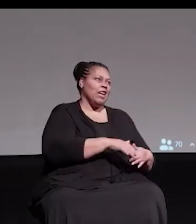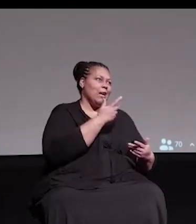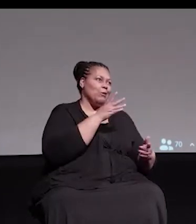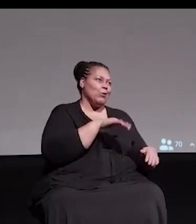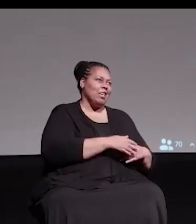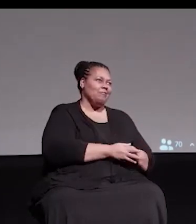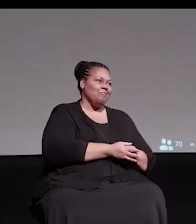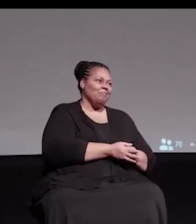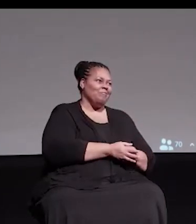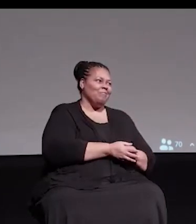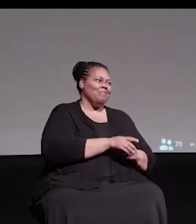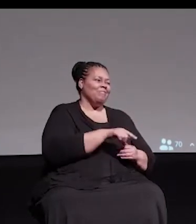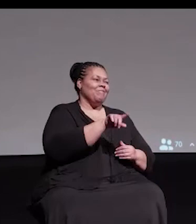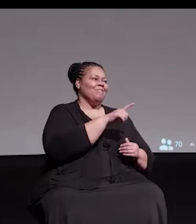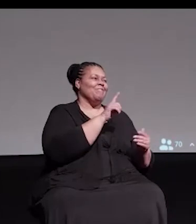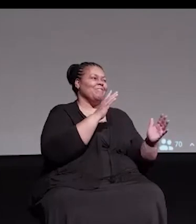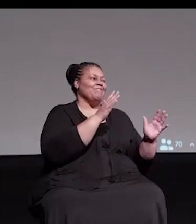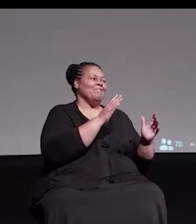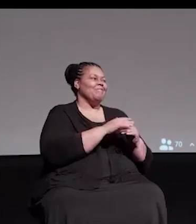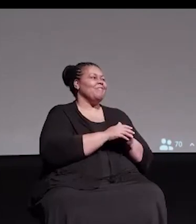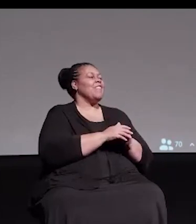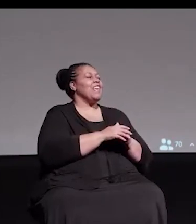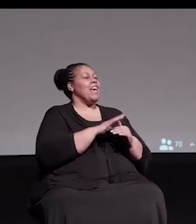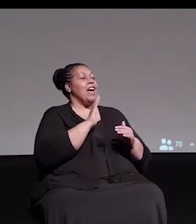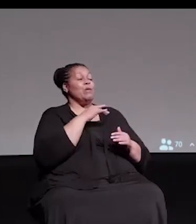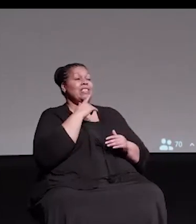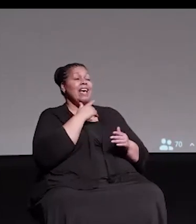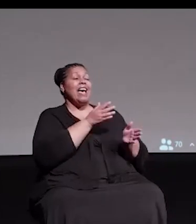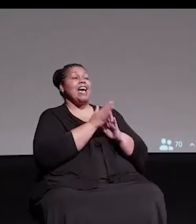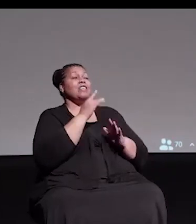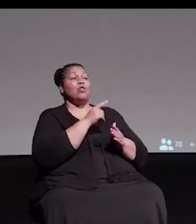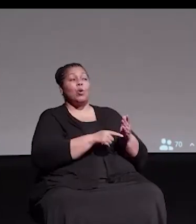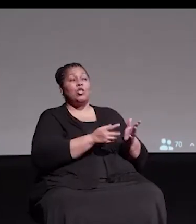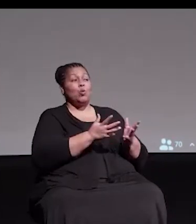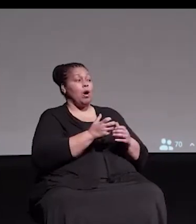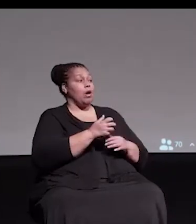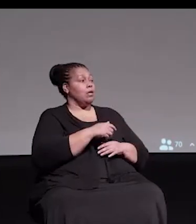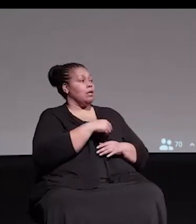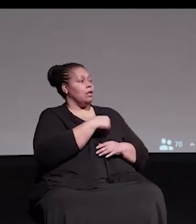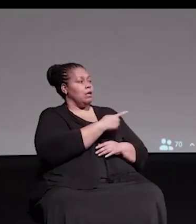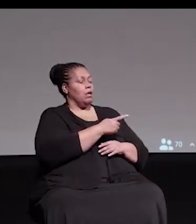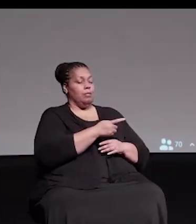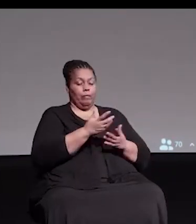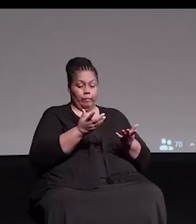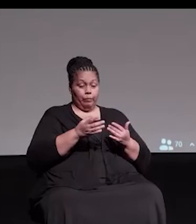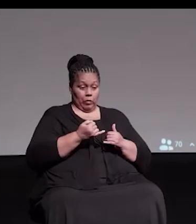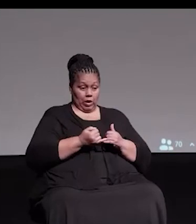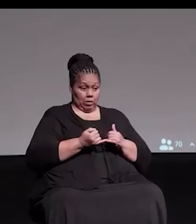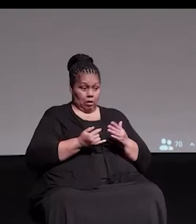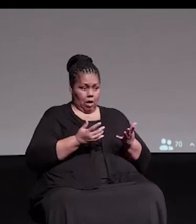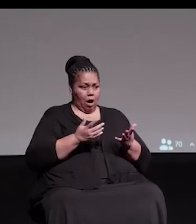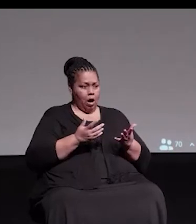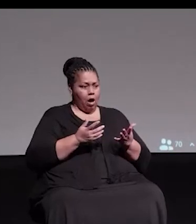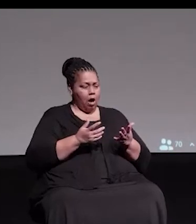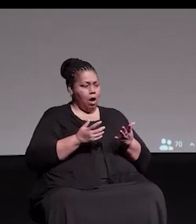yet. But To advocating for what you want. yeah. My choice for